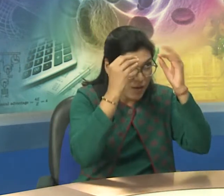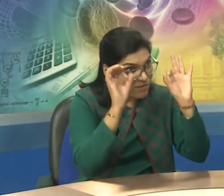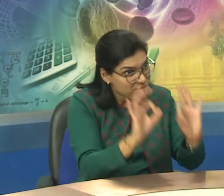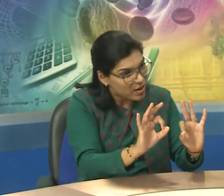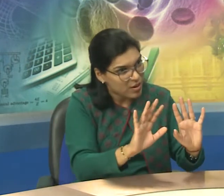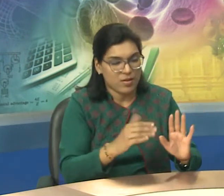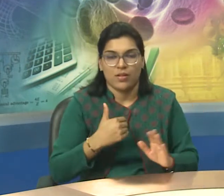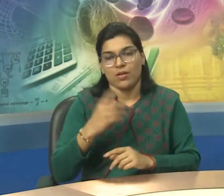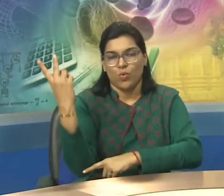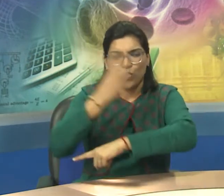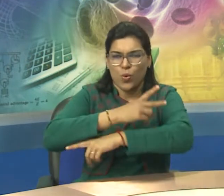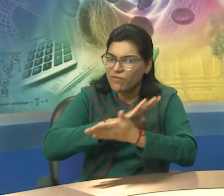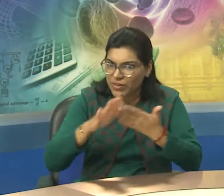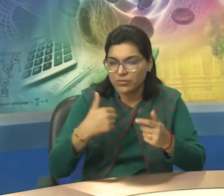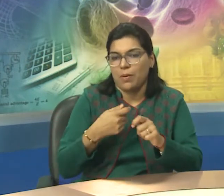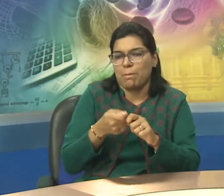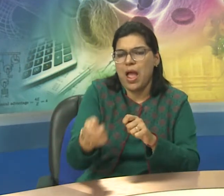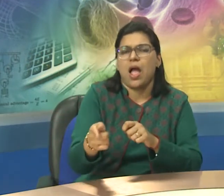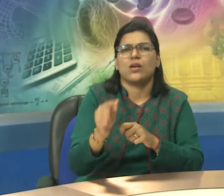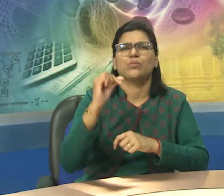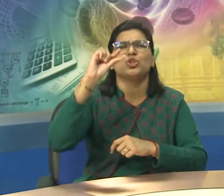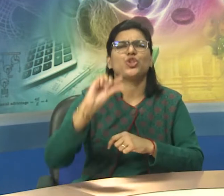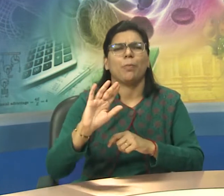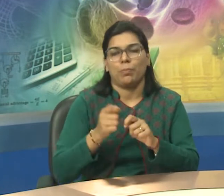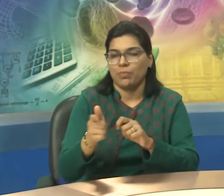and skills. They provide training